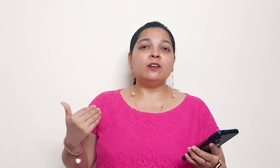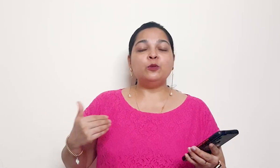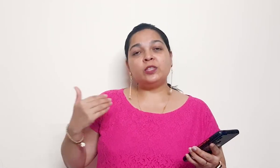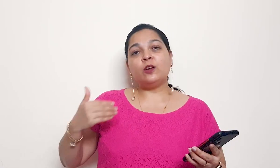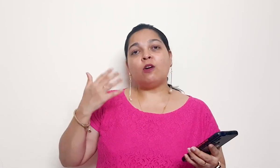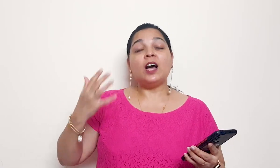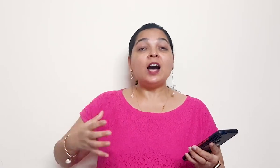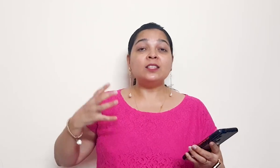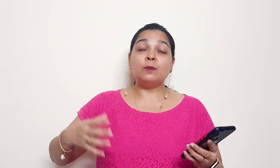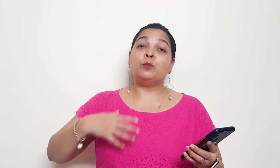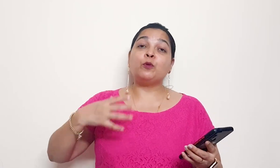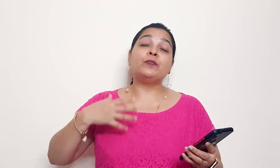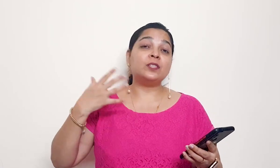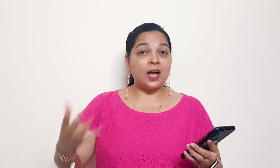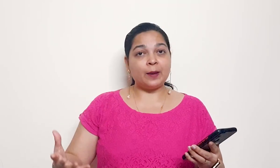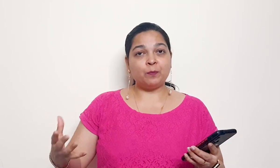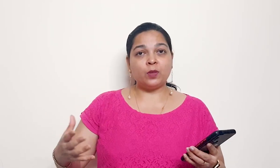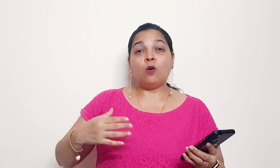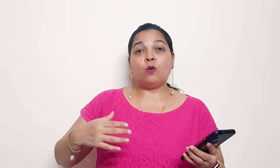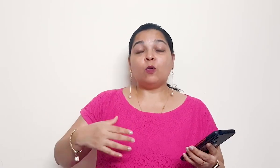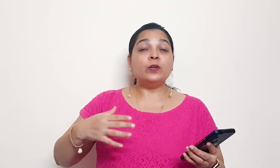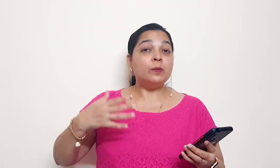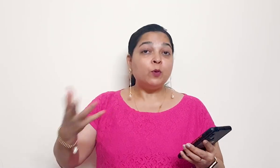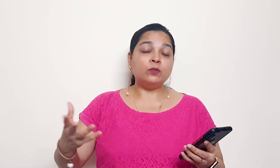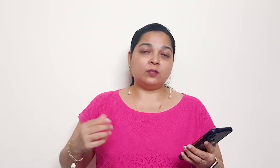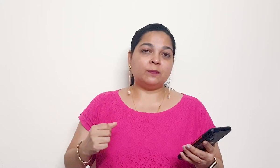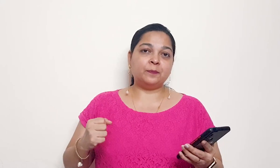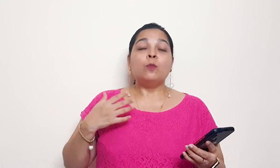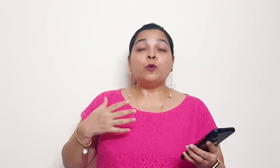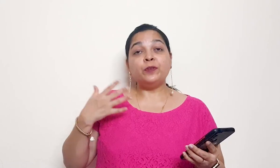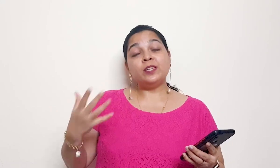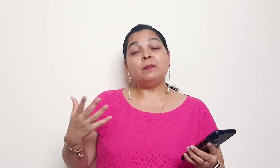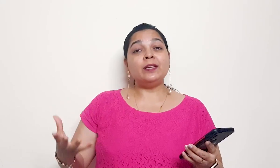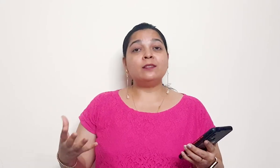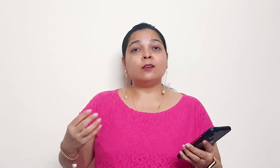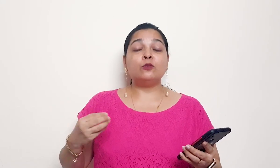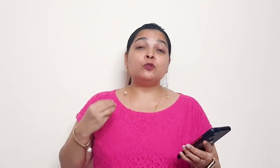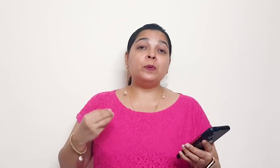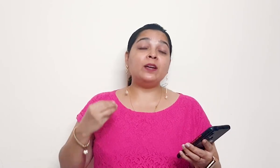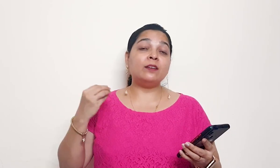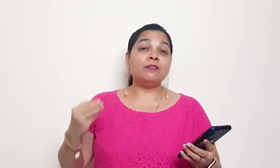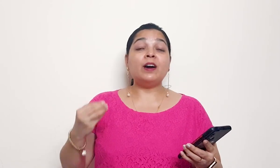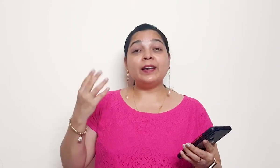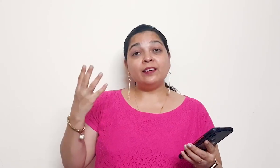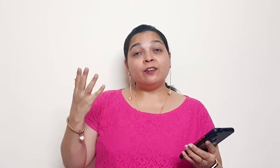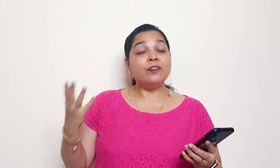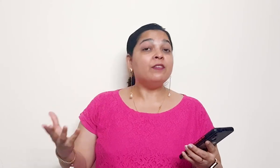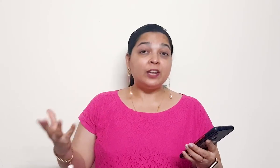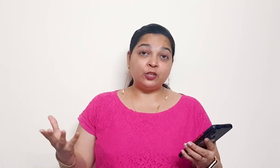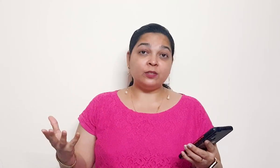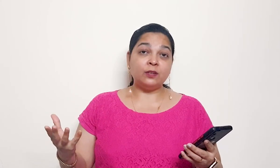you read, you see God asked him to prophesy over the bones. Prophecy means to speak